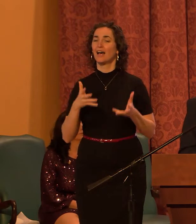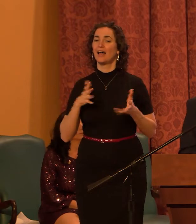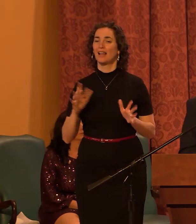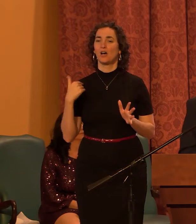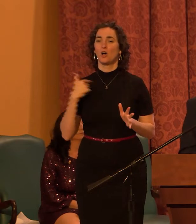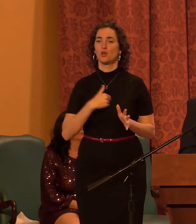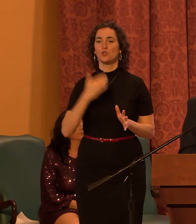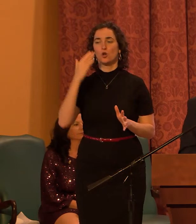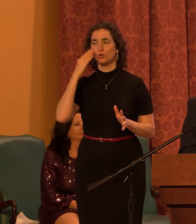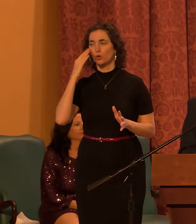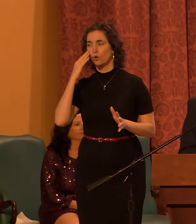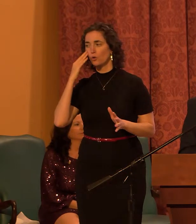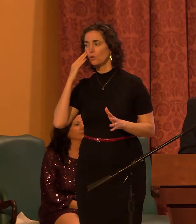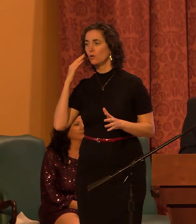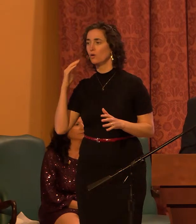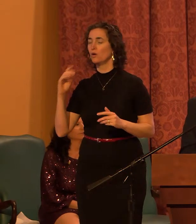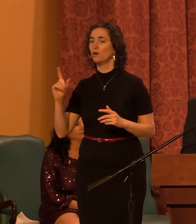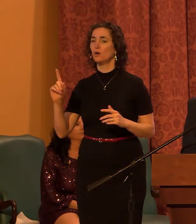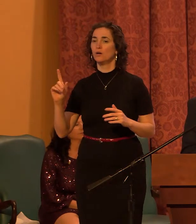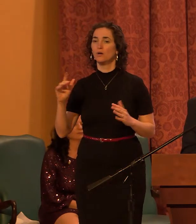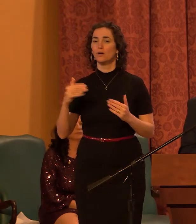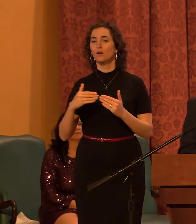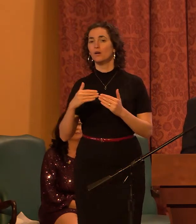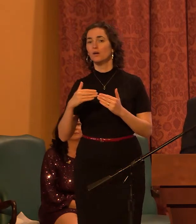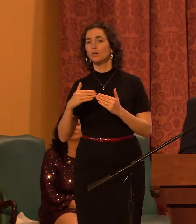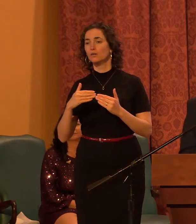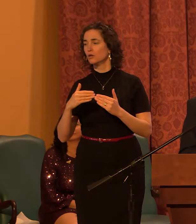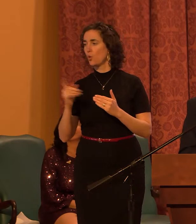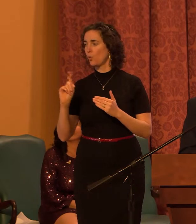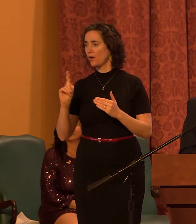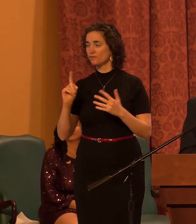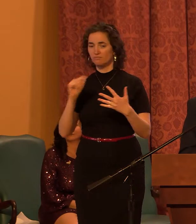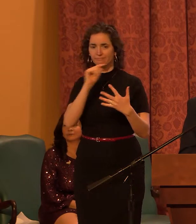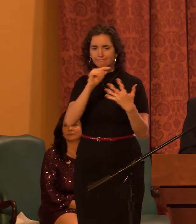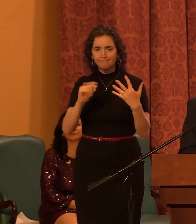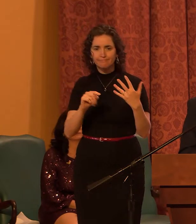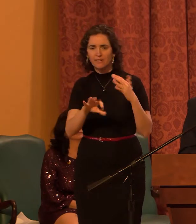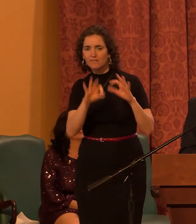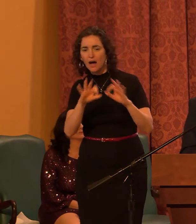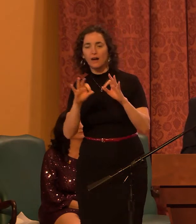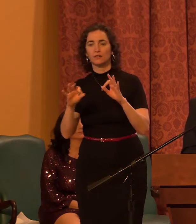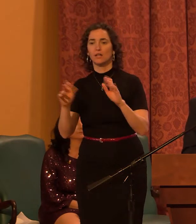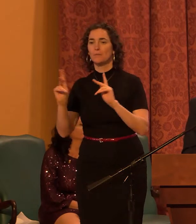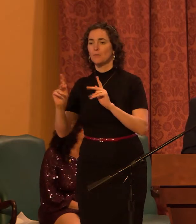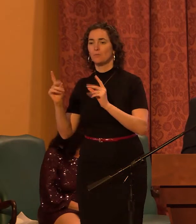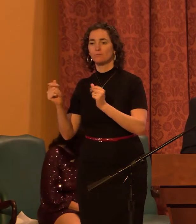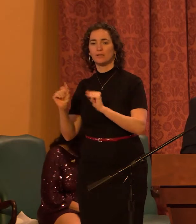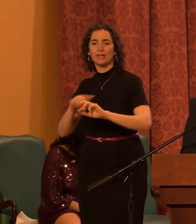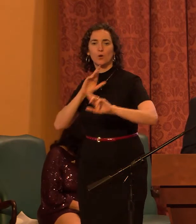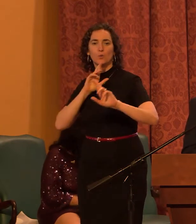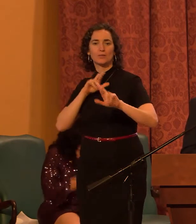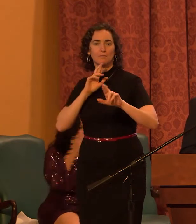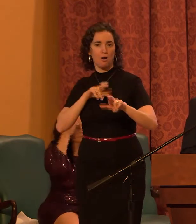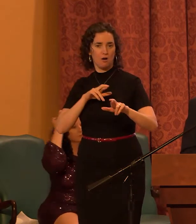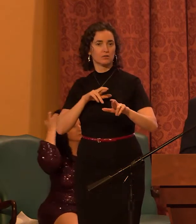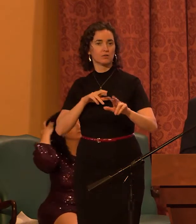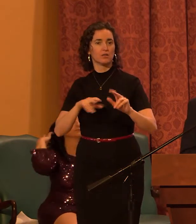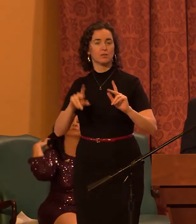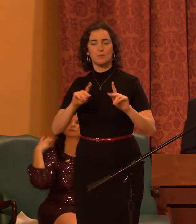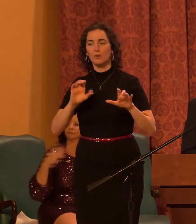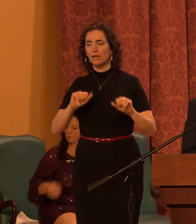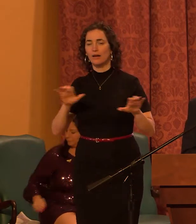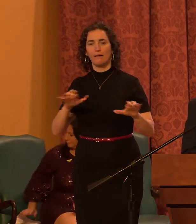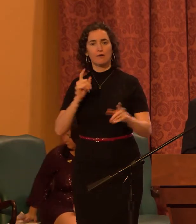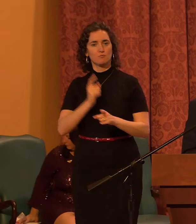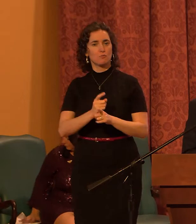where things are in next to real time so that people can respond and do the right